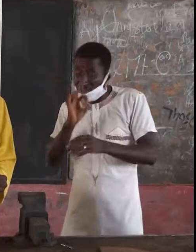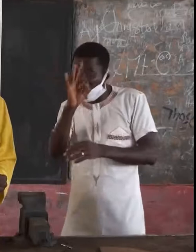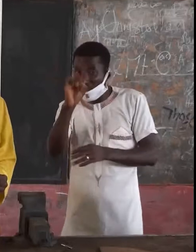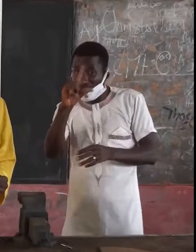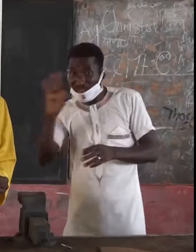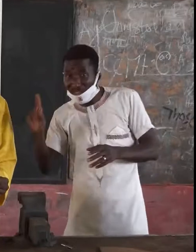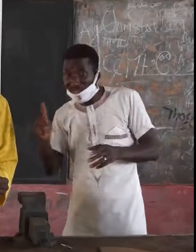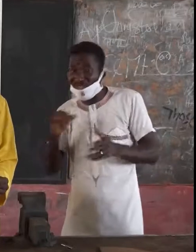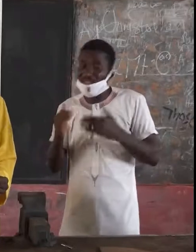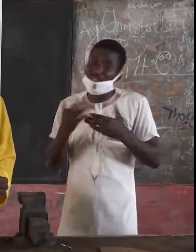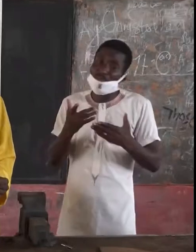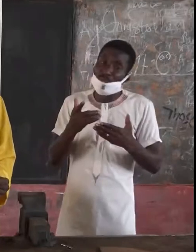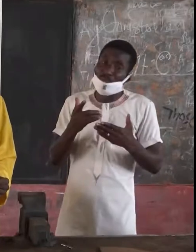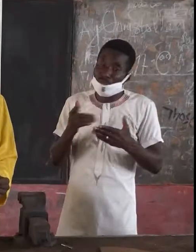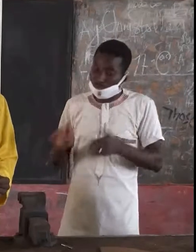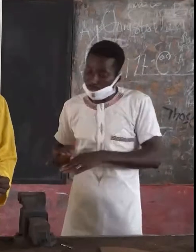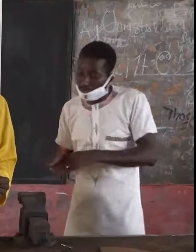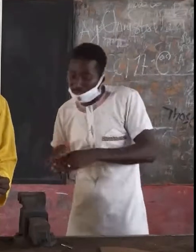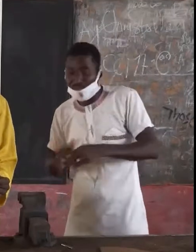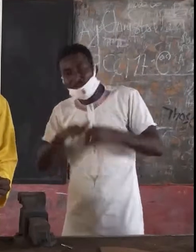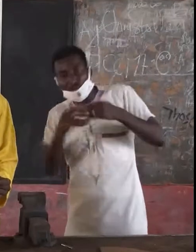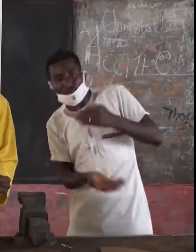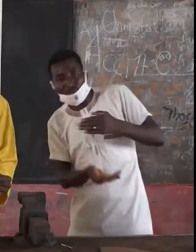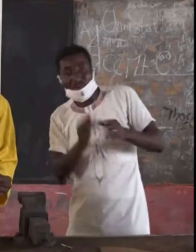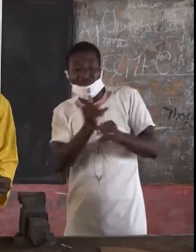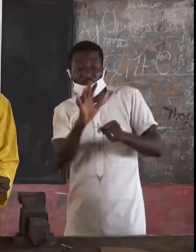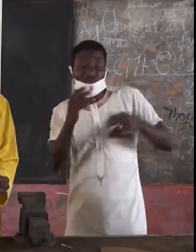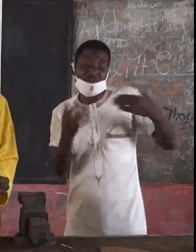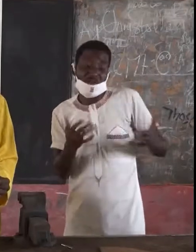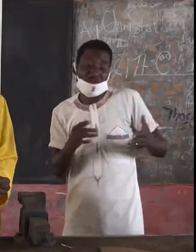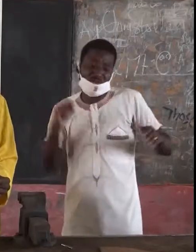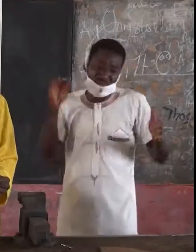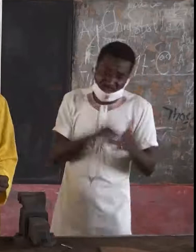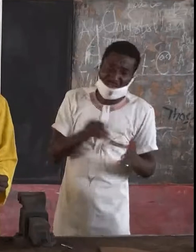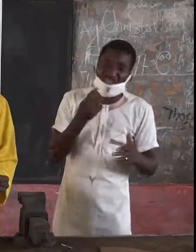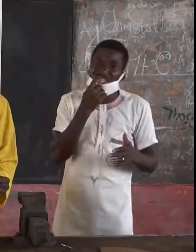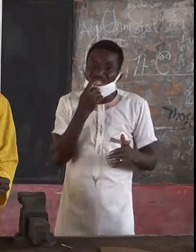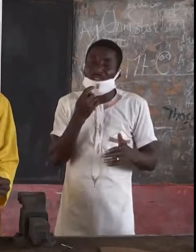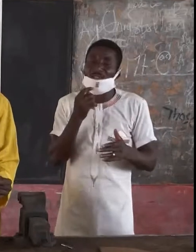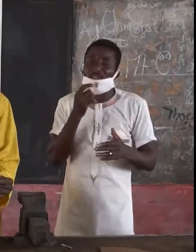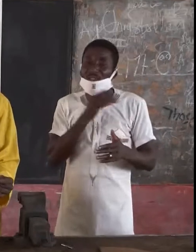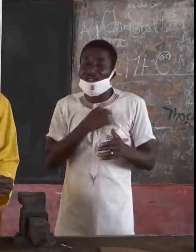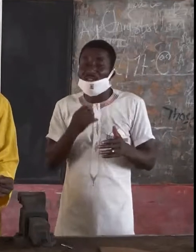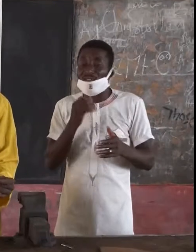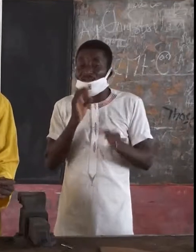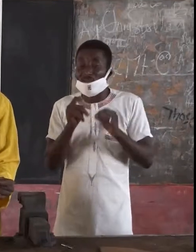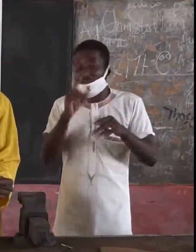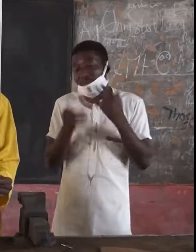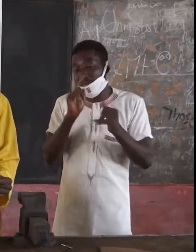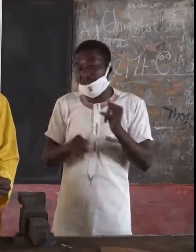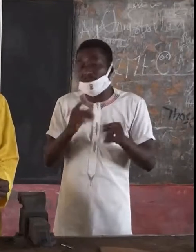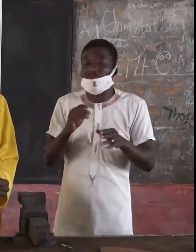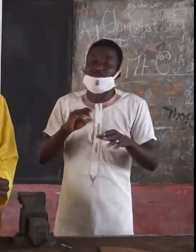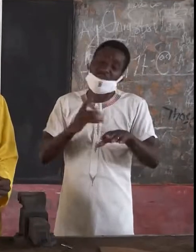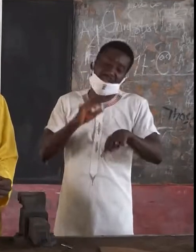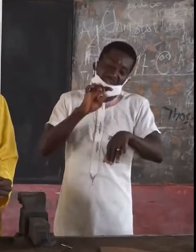easy for the file to slip, making your hand to hit the metal. And by so doing, you may end up